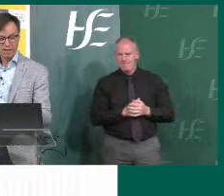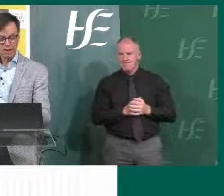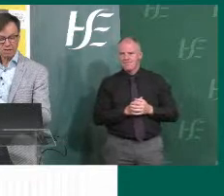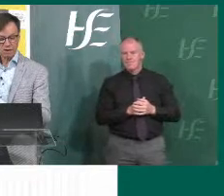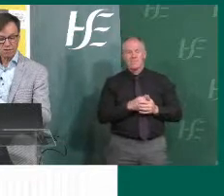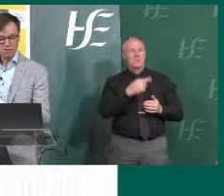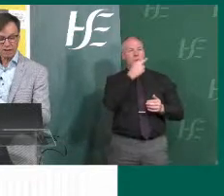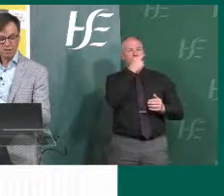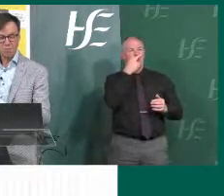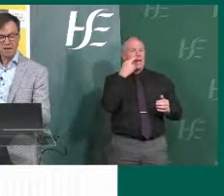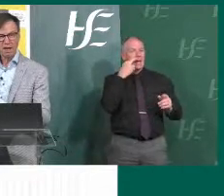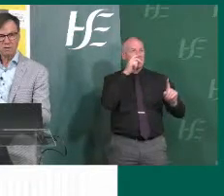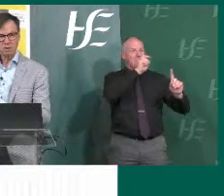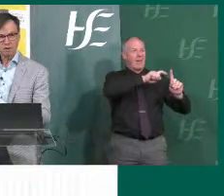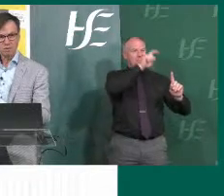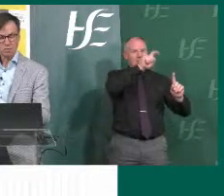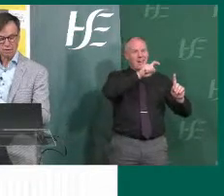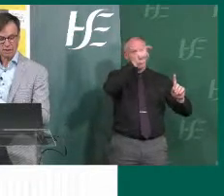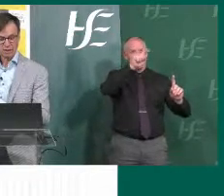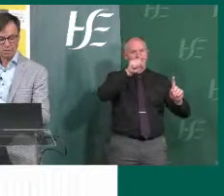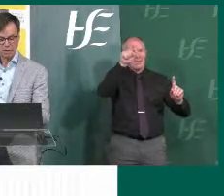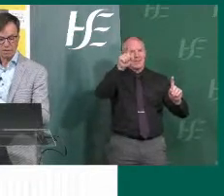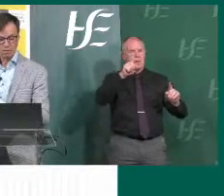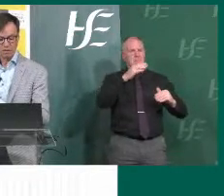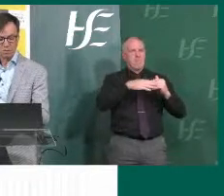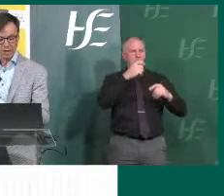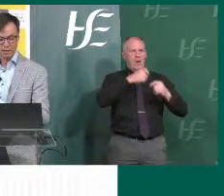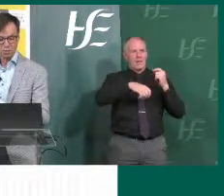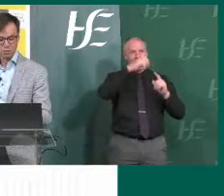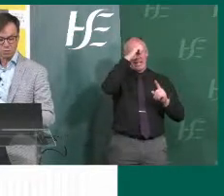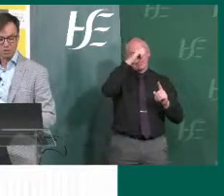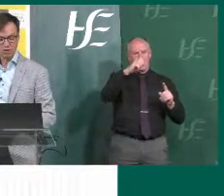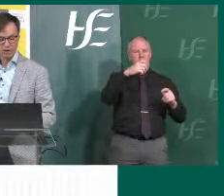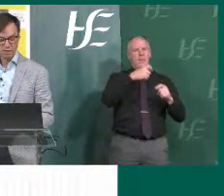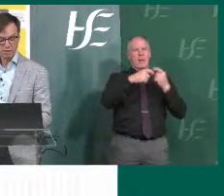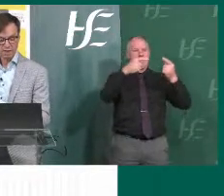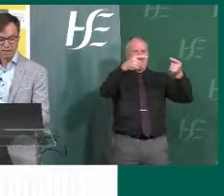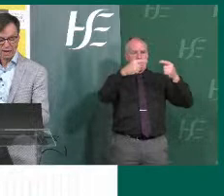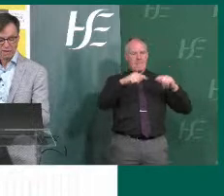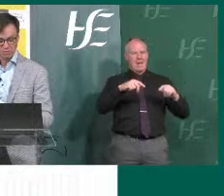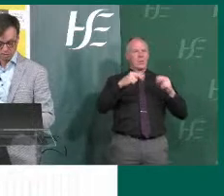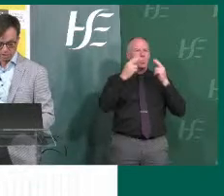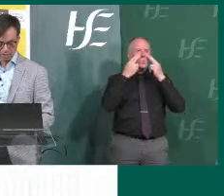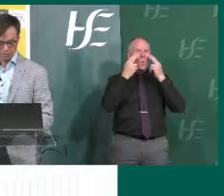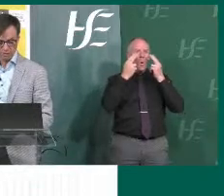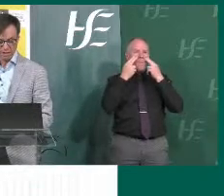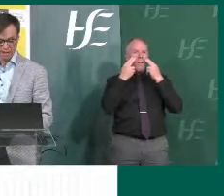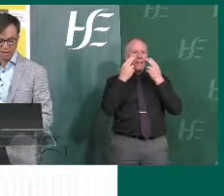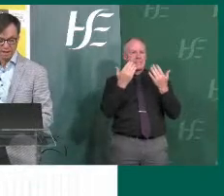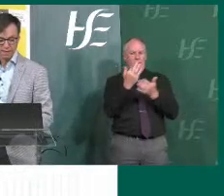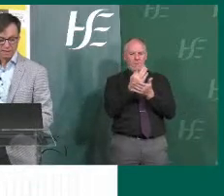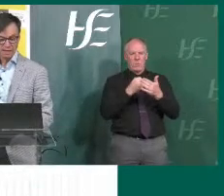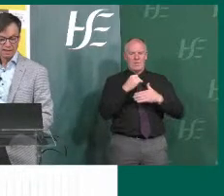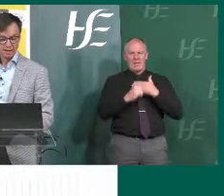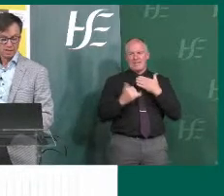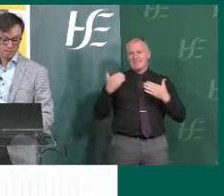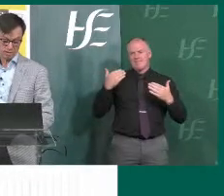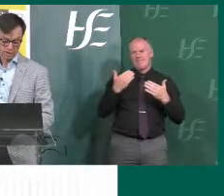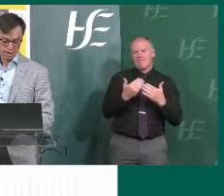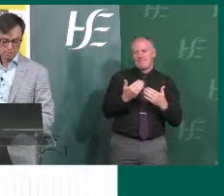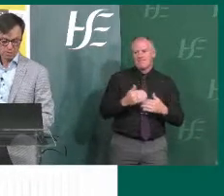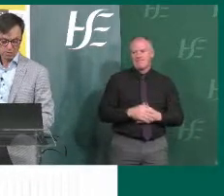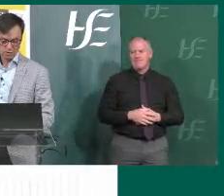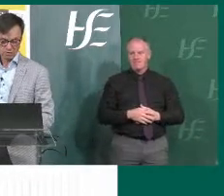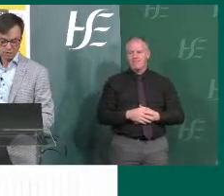the red dots are trends beyond what has been previously experienced, and we've come back to more normal trends in the last few days, and